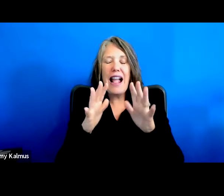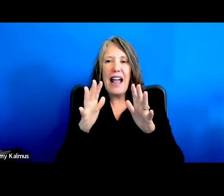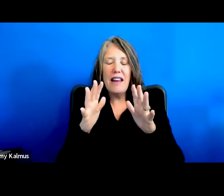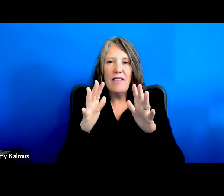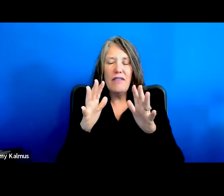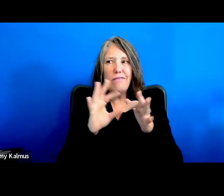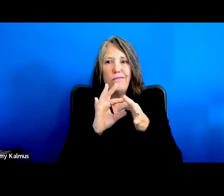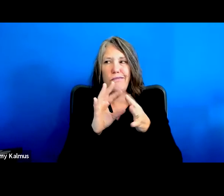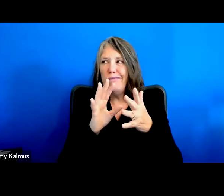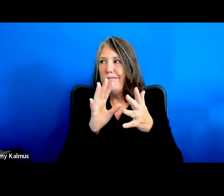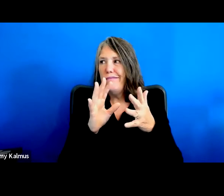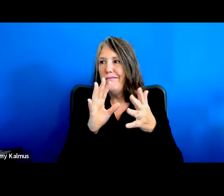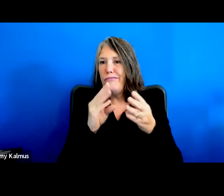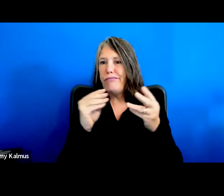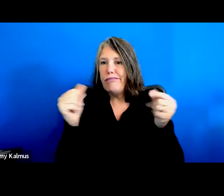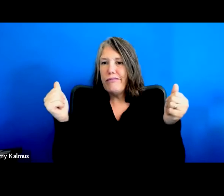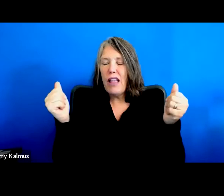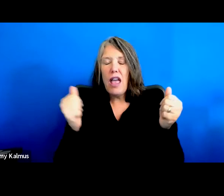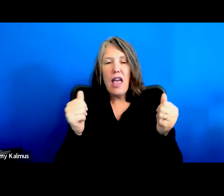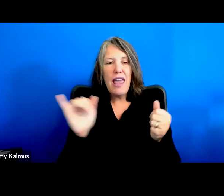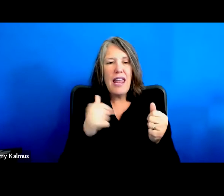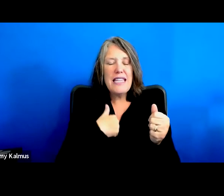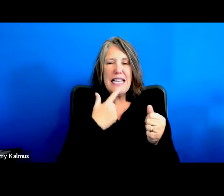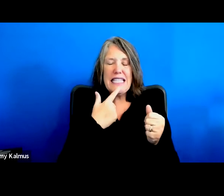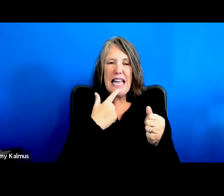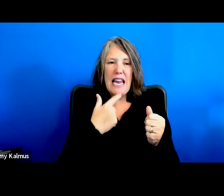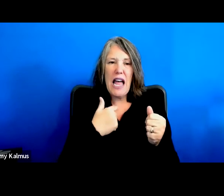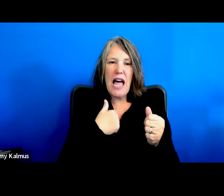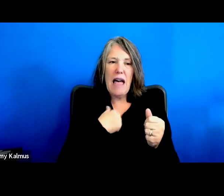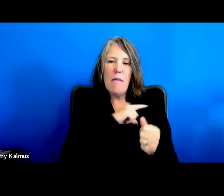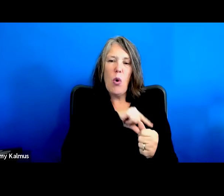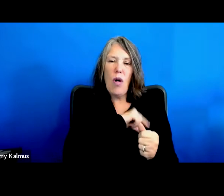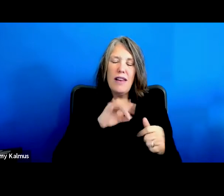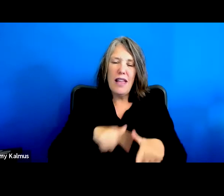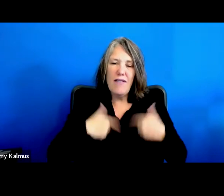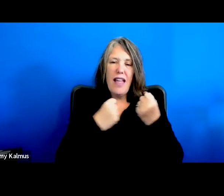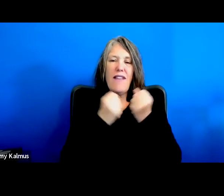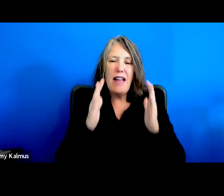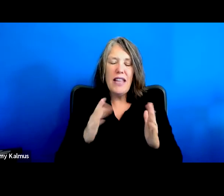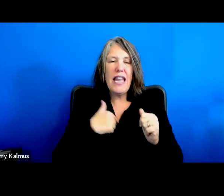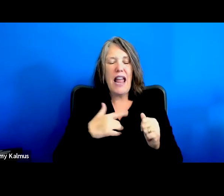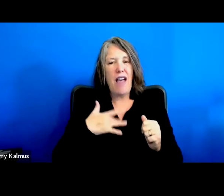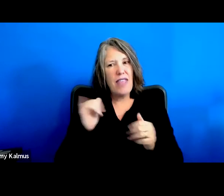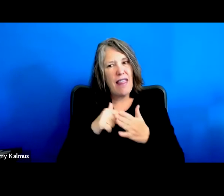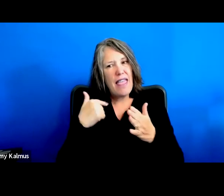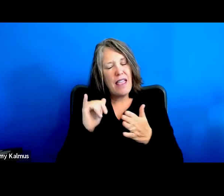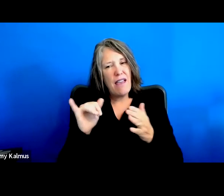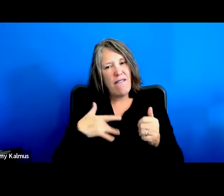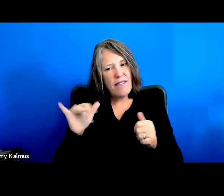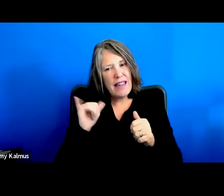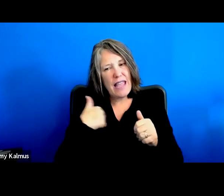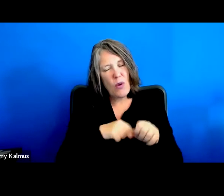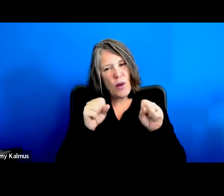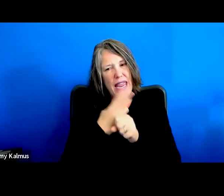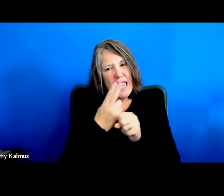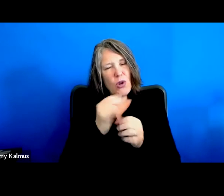radar. And I feel like, as I said, I'm a huge quality of life advocate. I feel like we can use that sort of data to